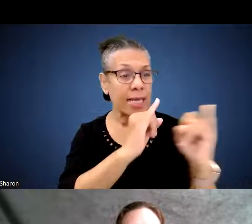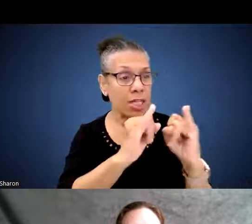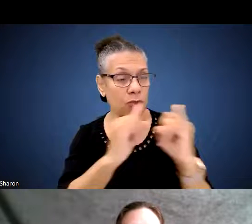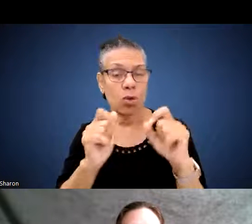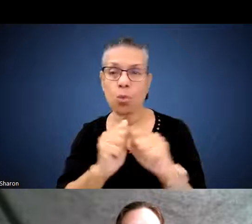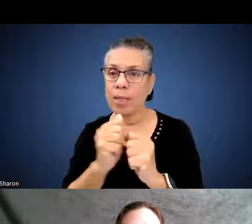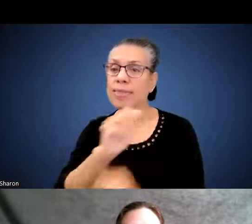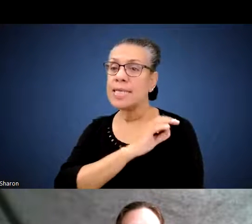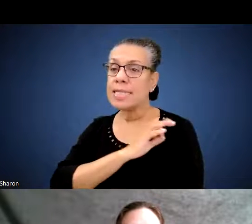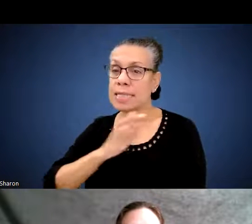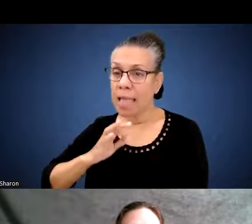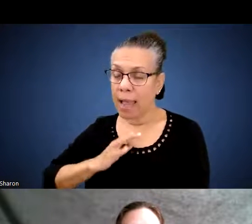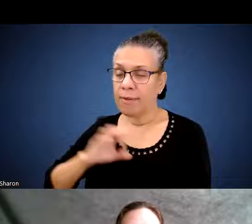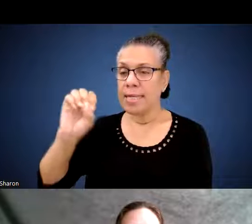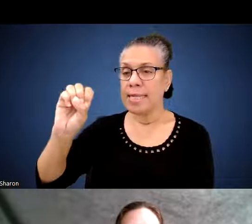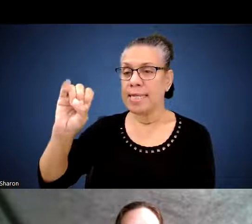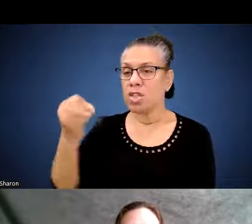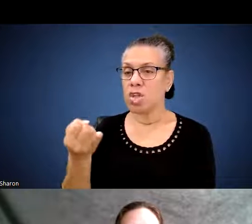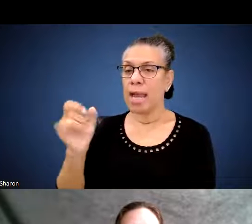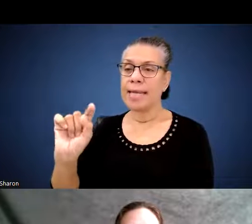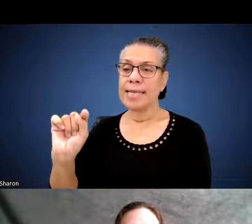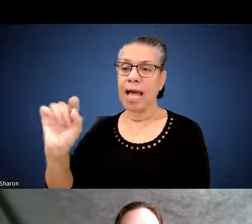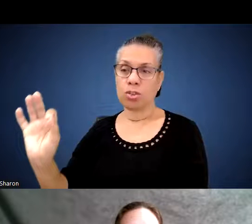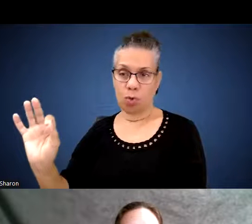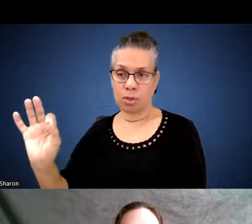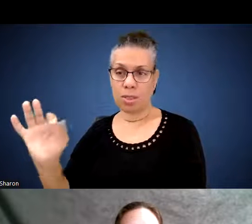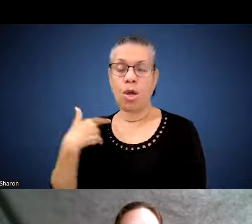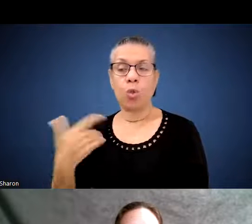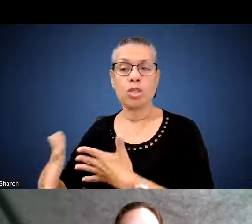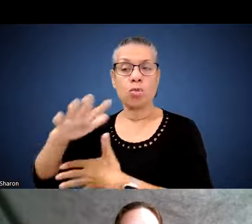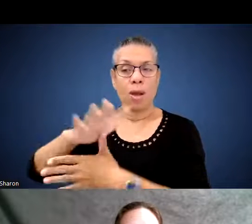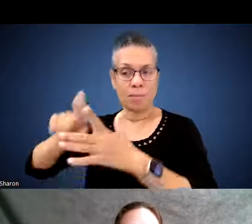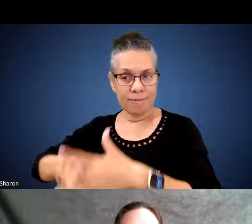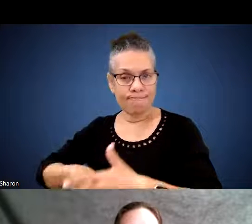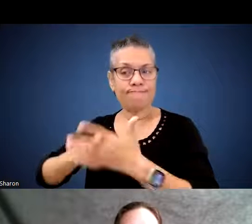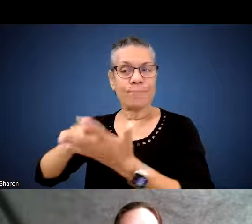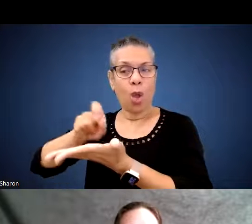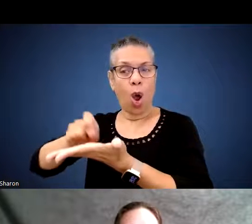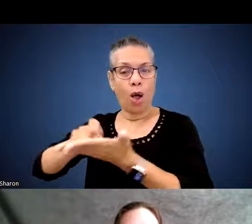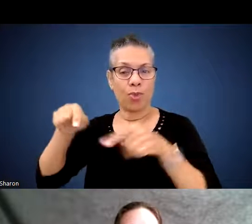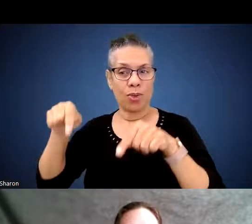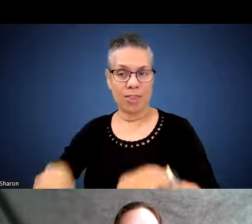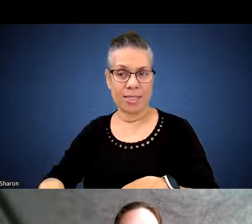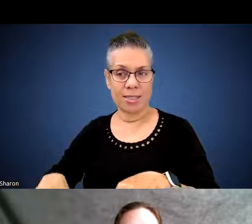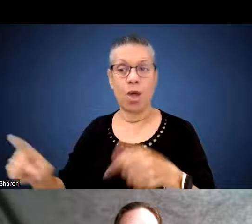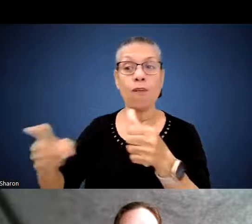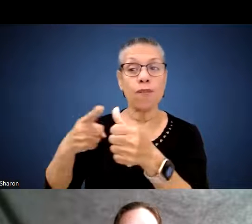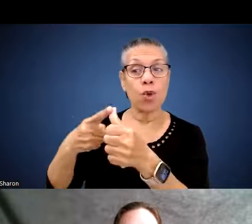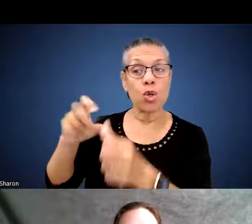agency staff, the EJ task force was the primary author of this comprehensive first ever